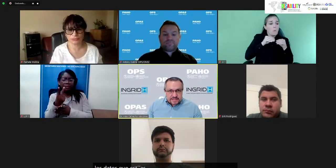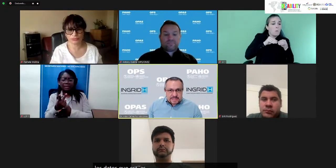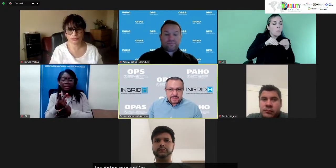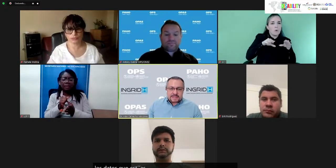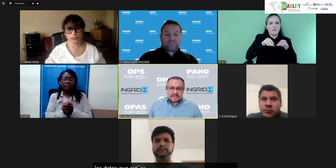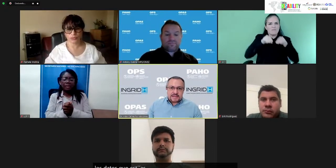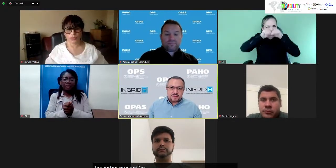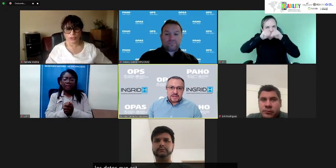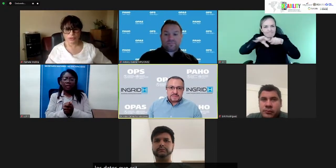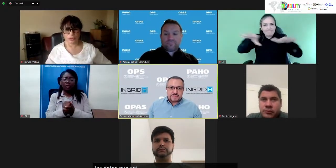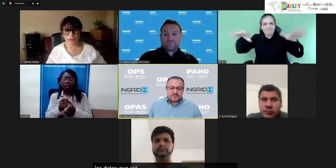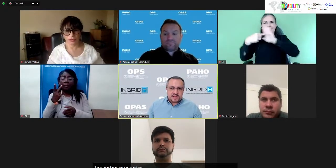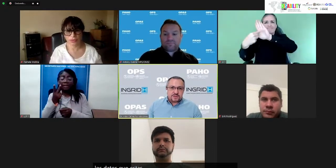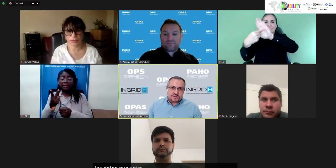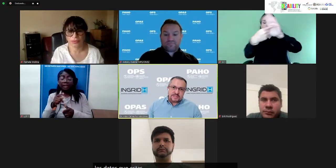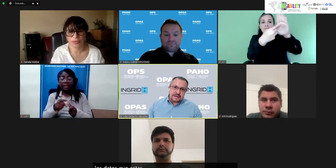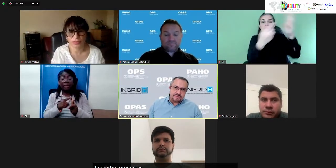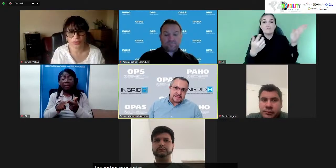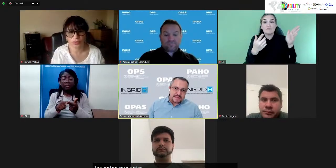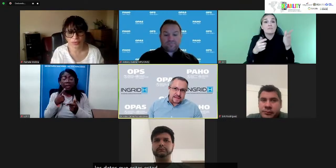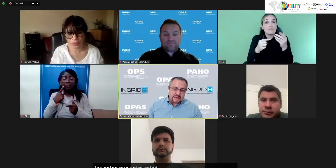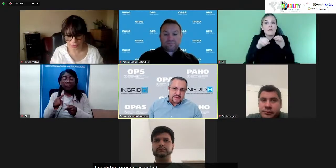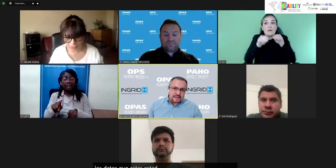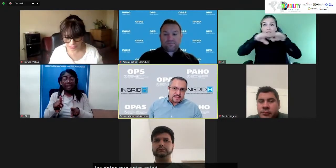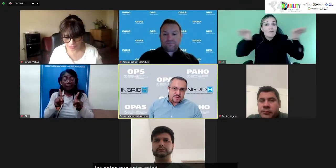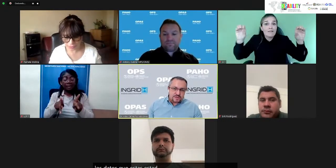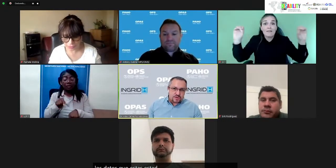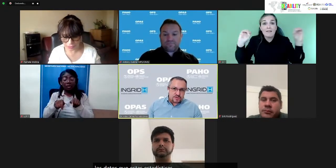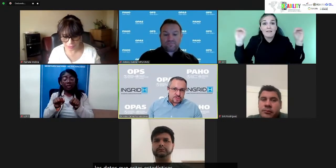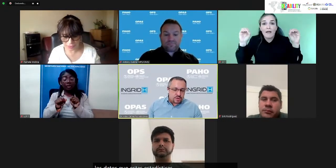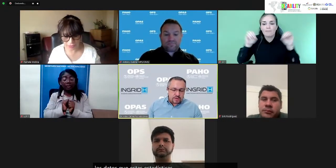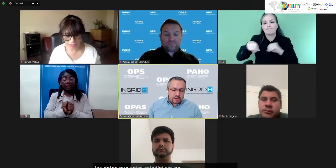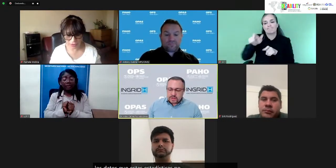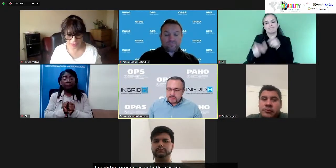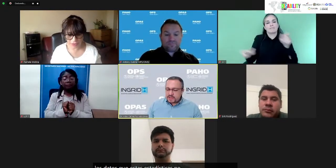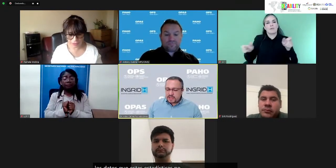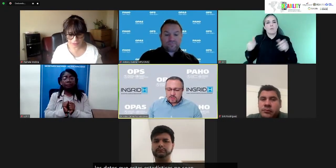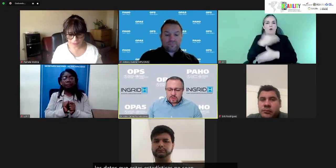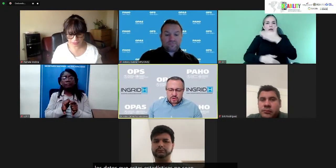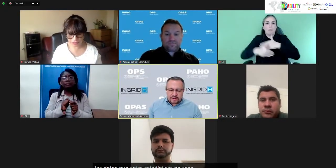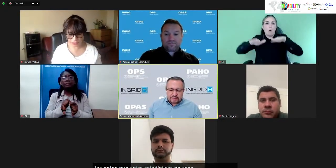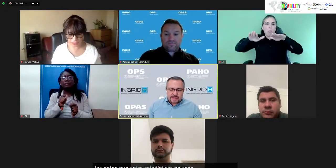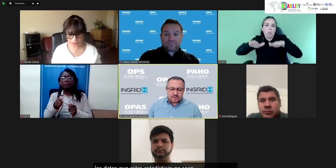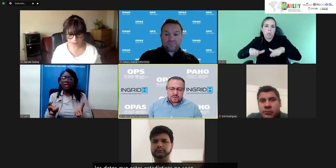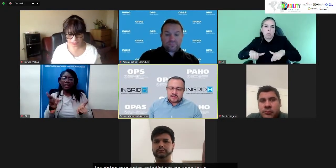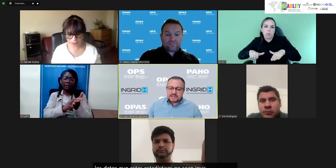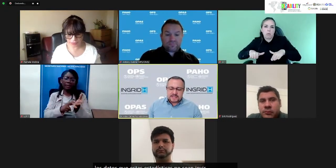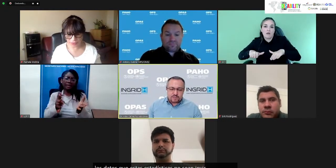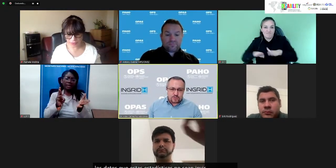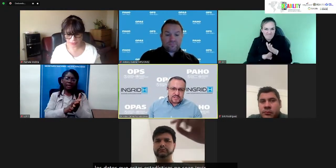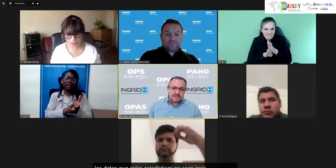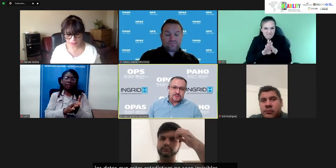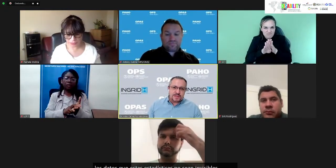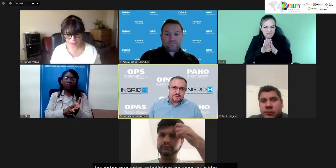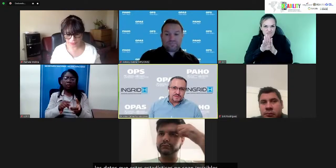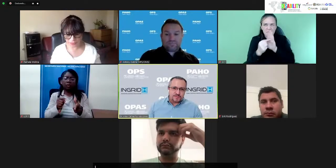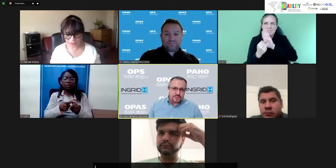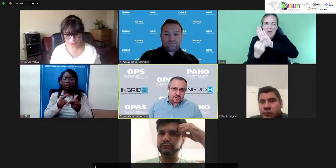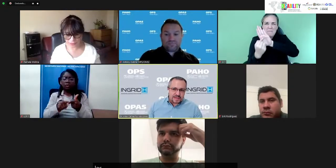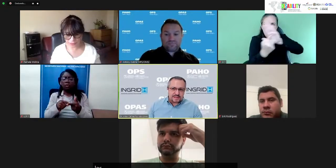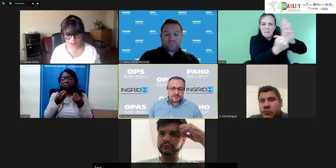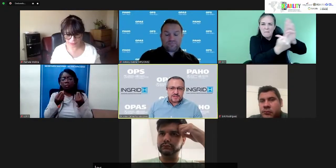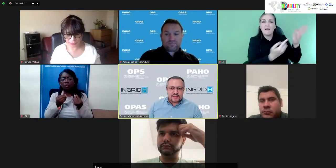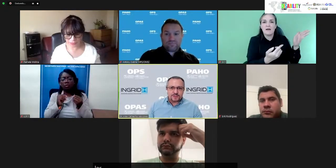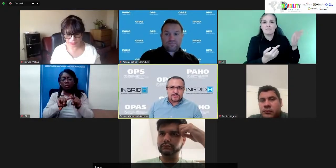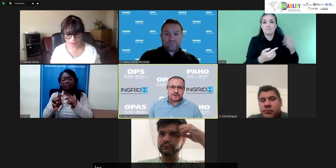do not remain invisible invisible is not the data but the people with disabilities and that is